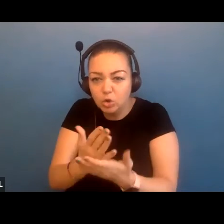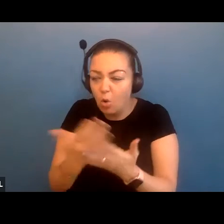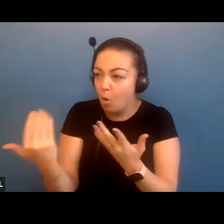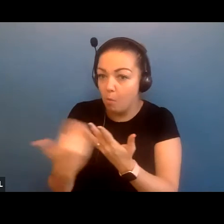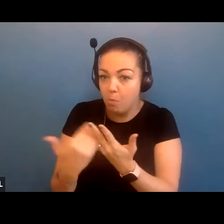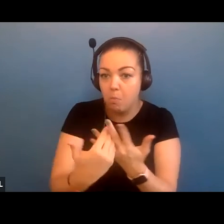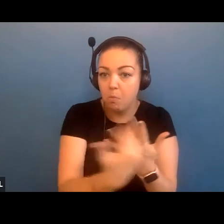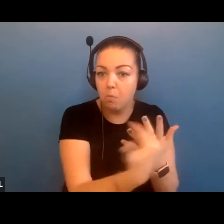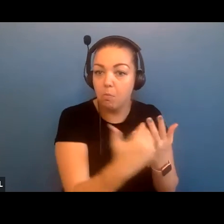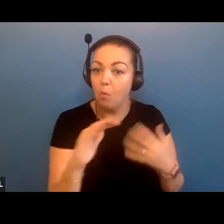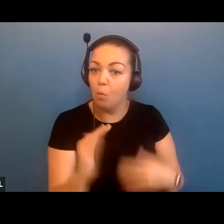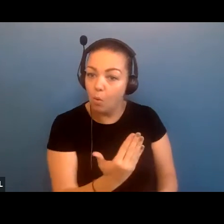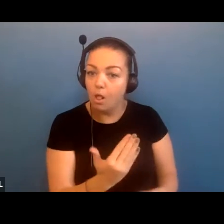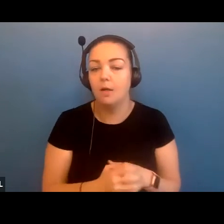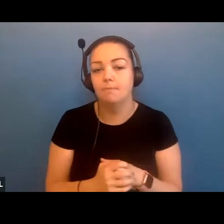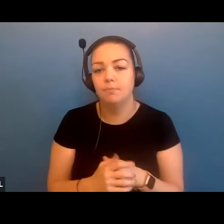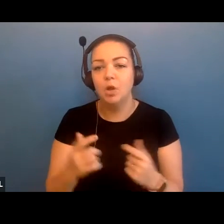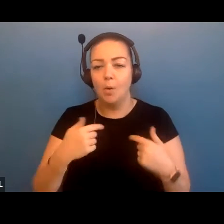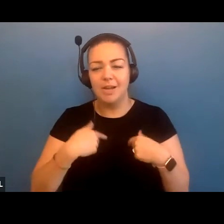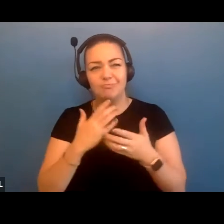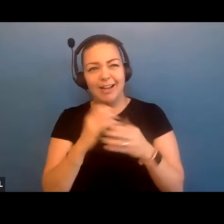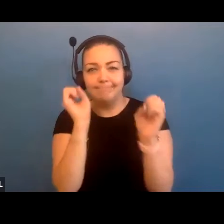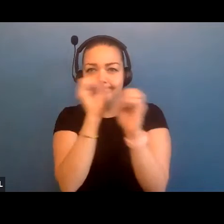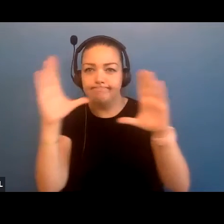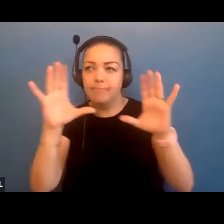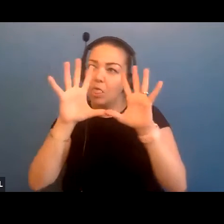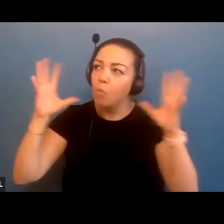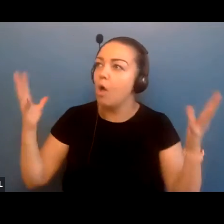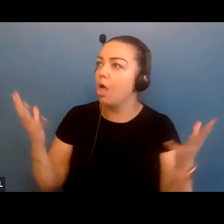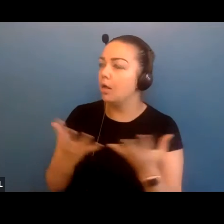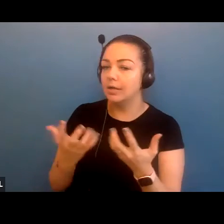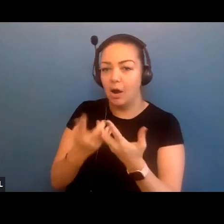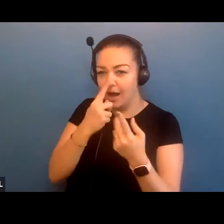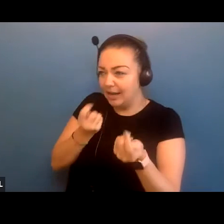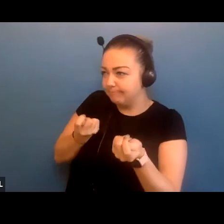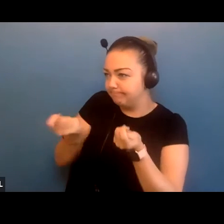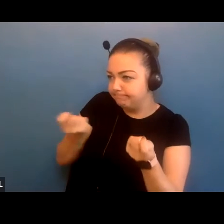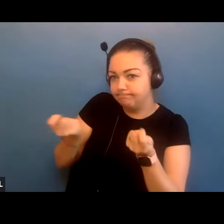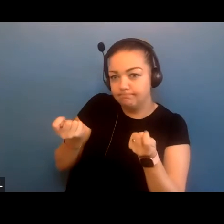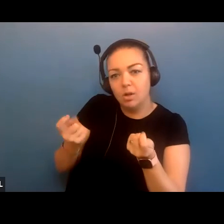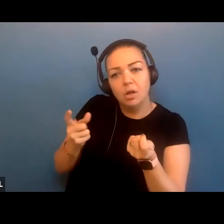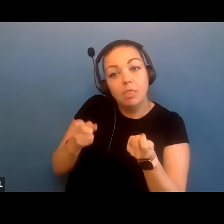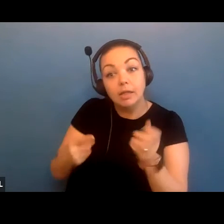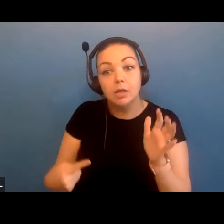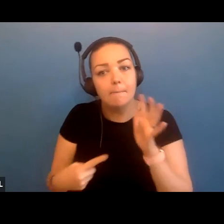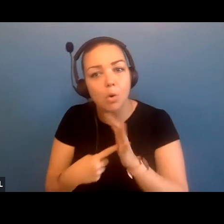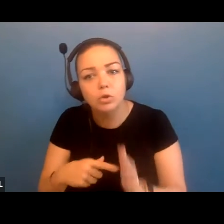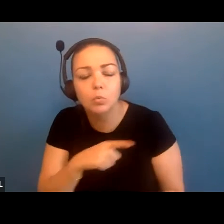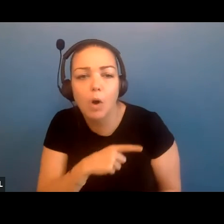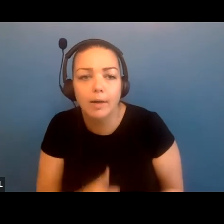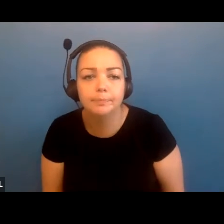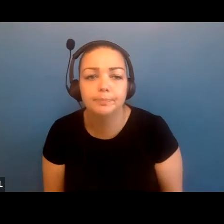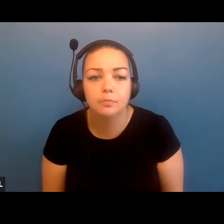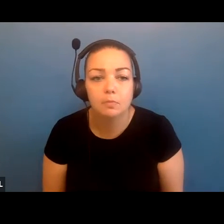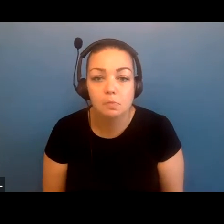world around us, and how can we shape that? So why does it matter? Next slide, please, Louise.